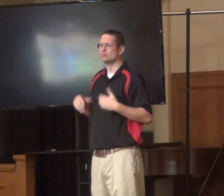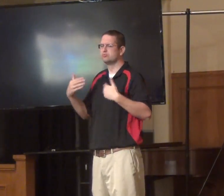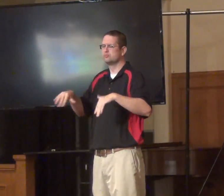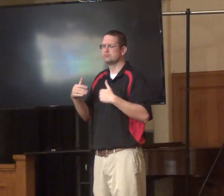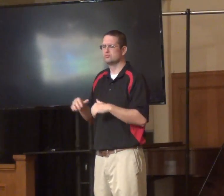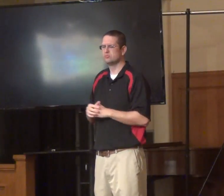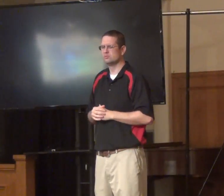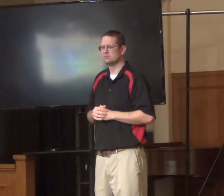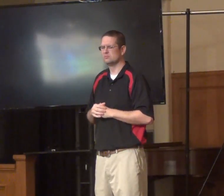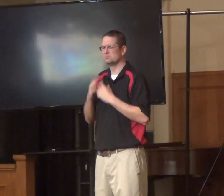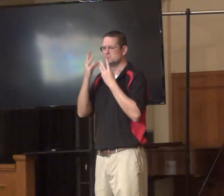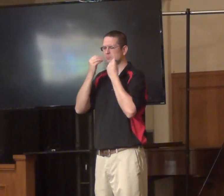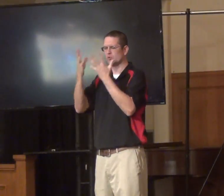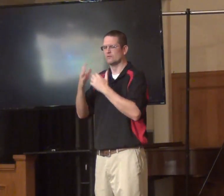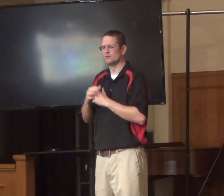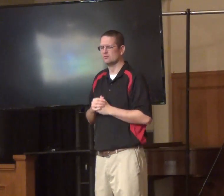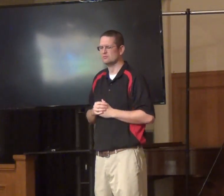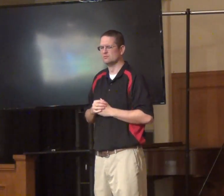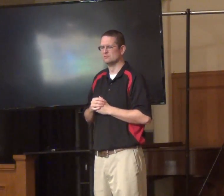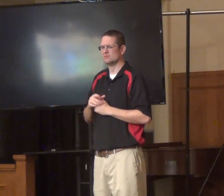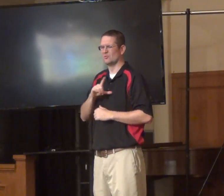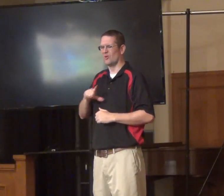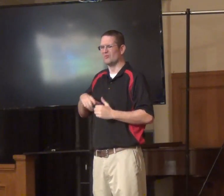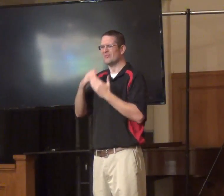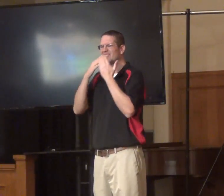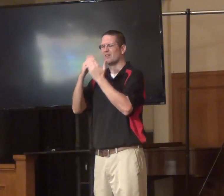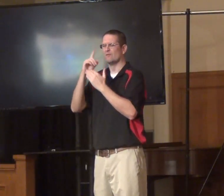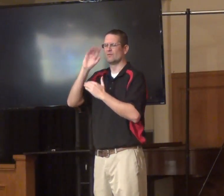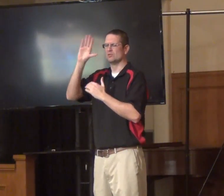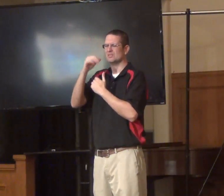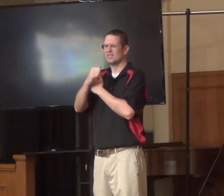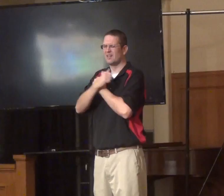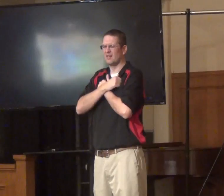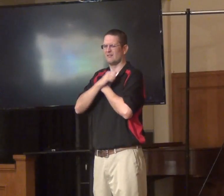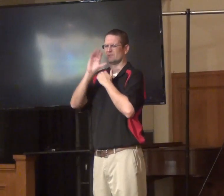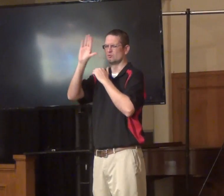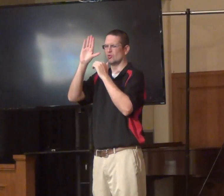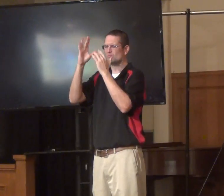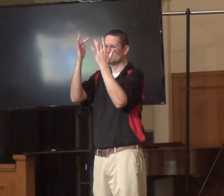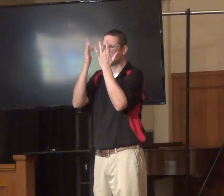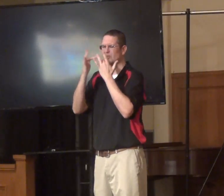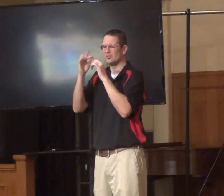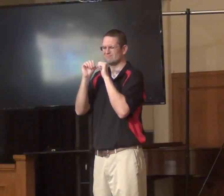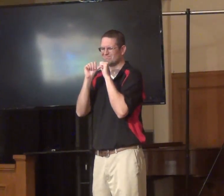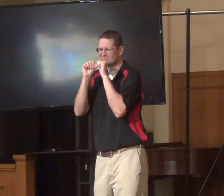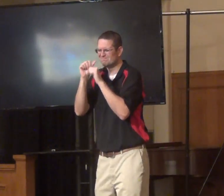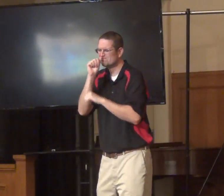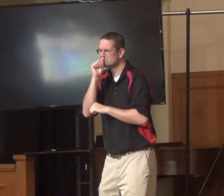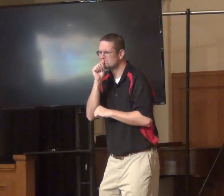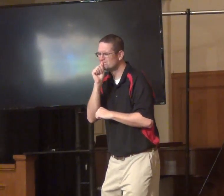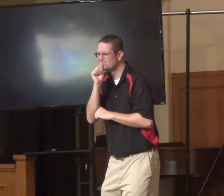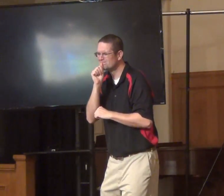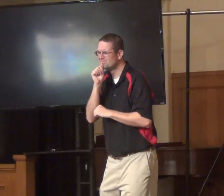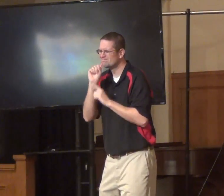you, God. That's beautiful. Lord, thank you for your love, for your mercy, for